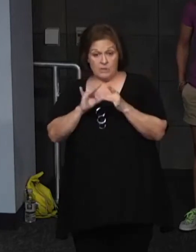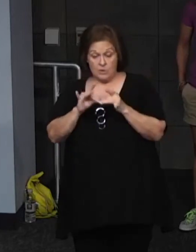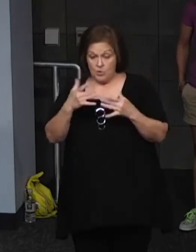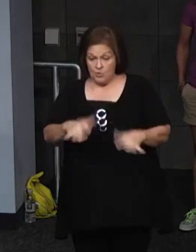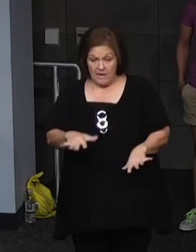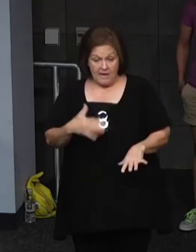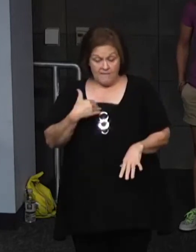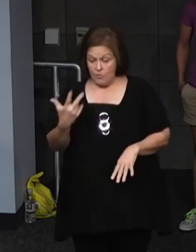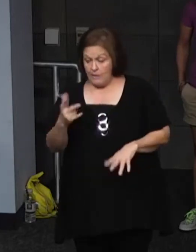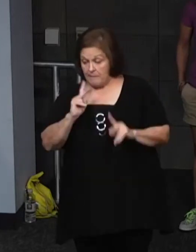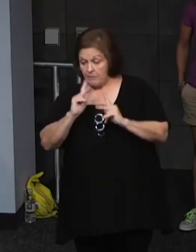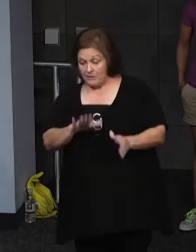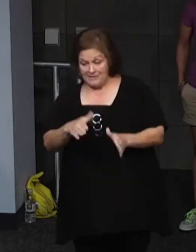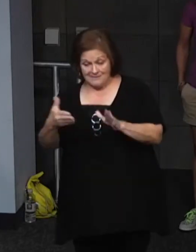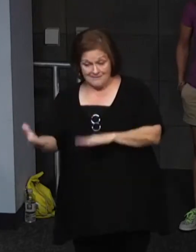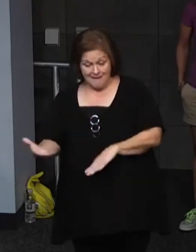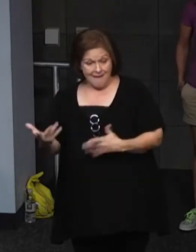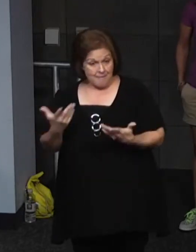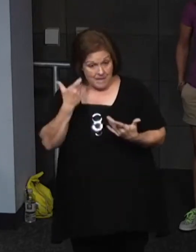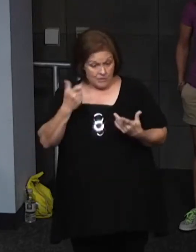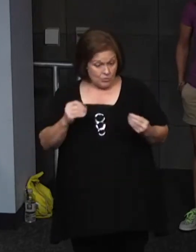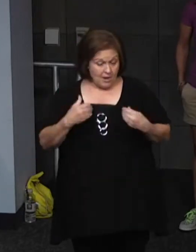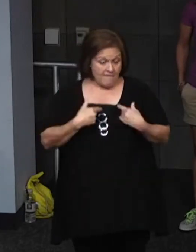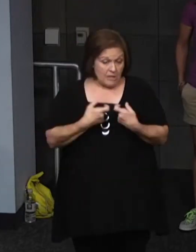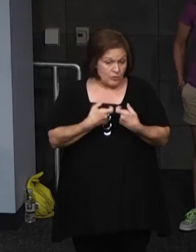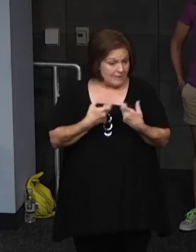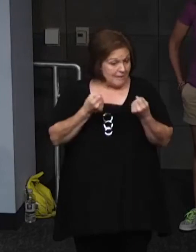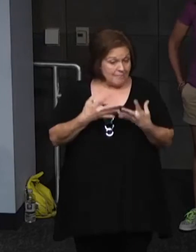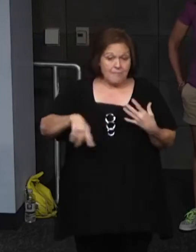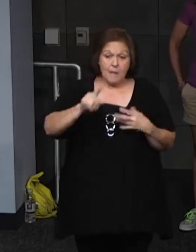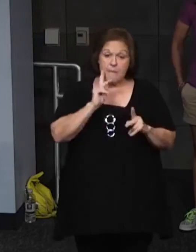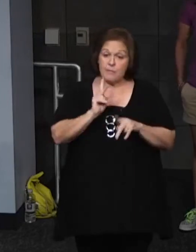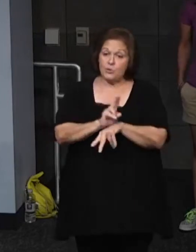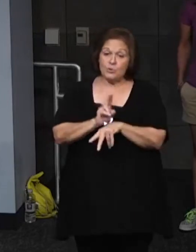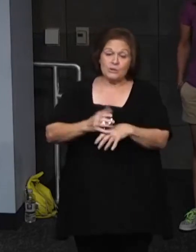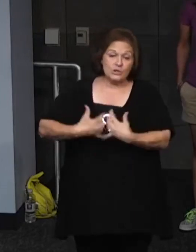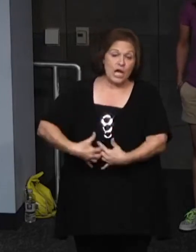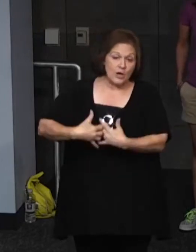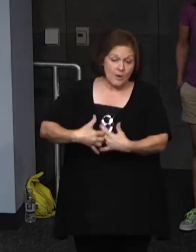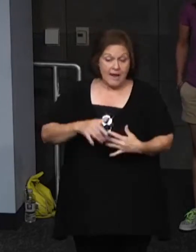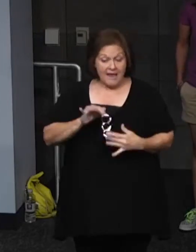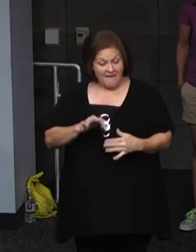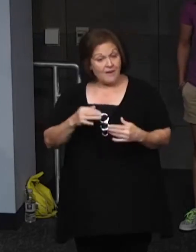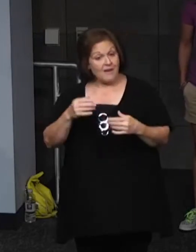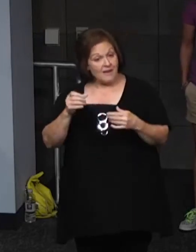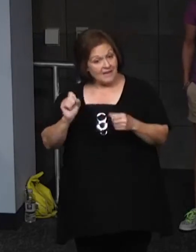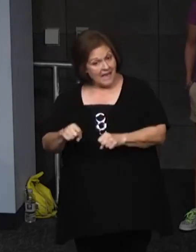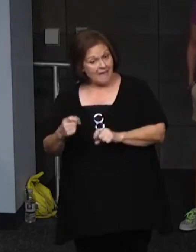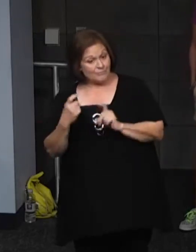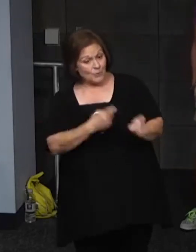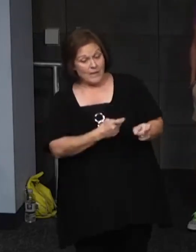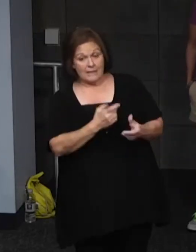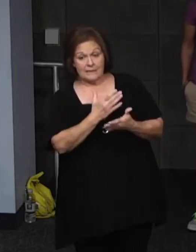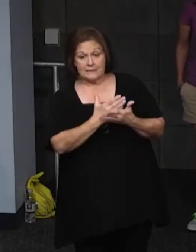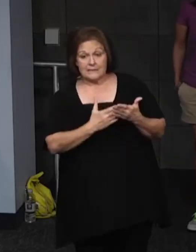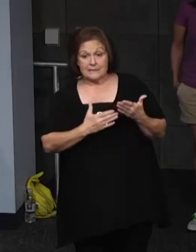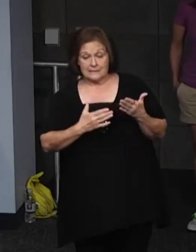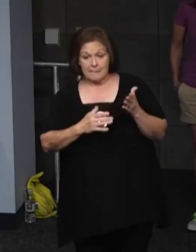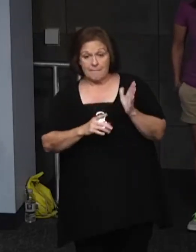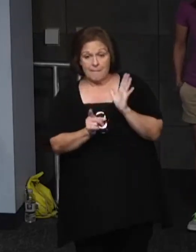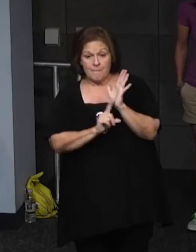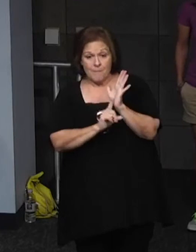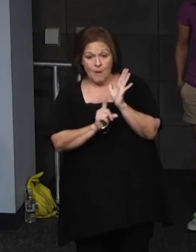3 people. Again, without electricity, there are many people using generators in our community. If we would have some alarms sent to